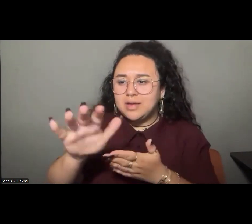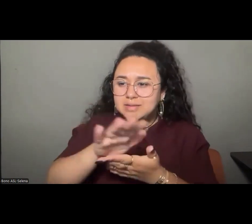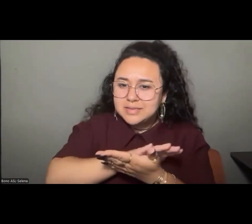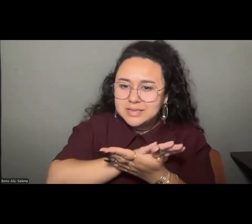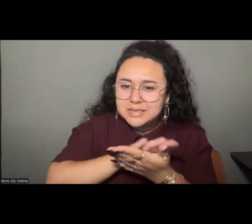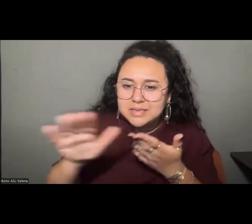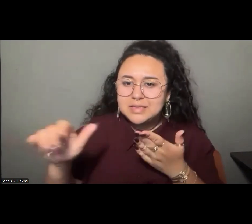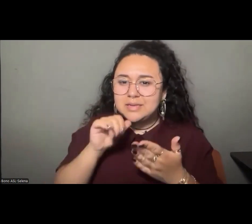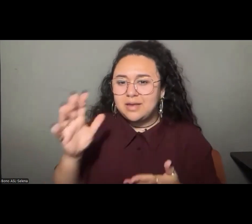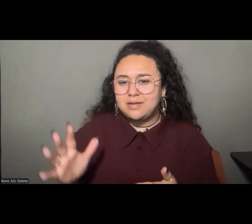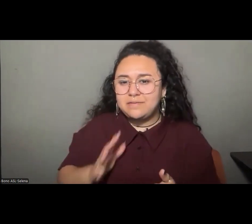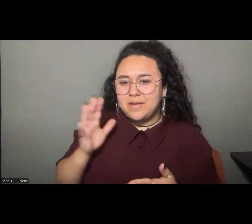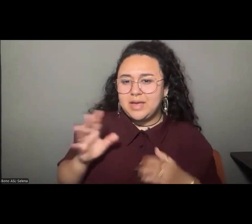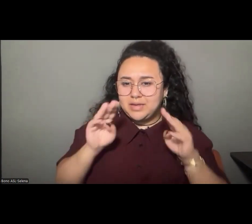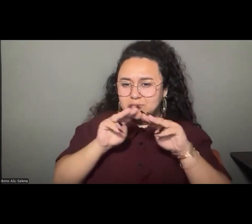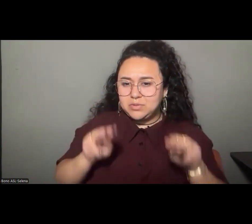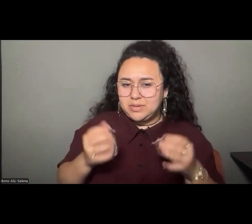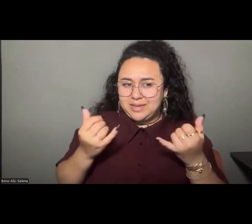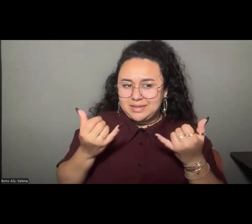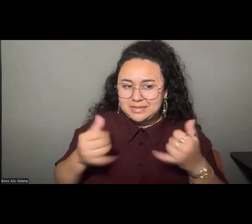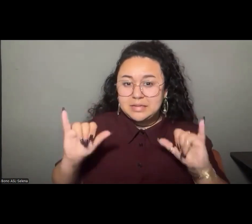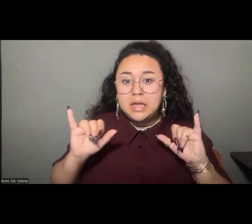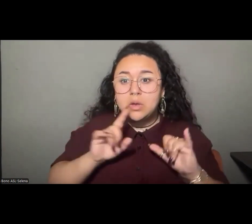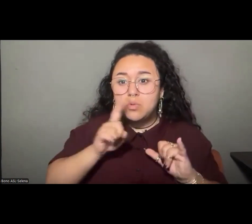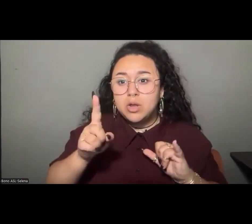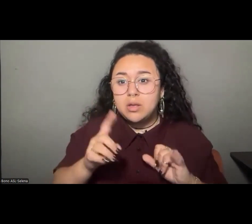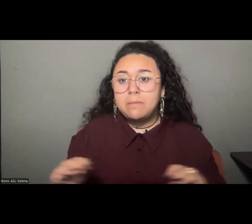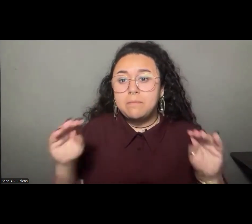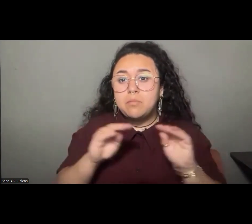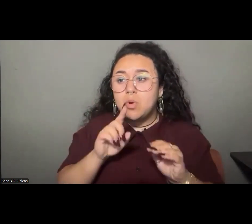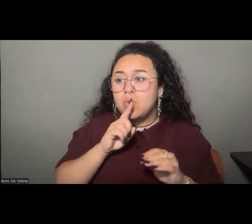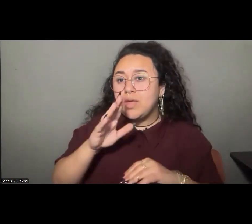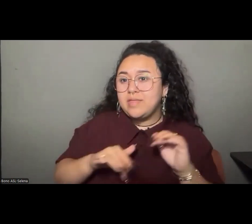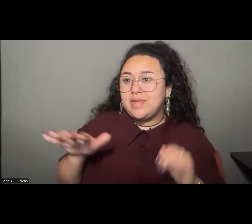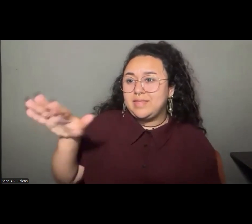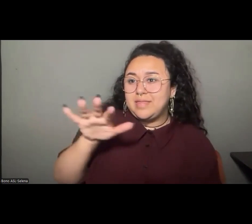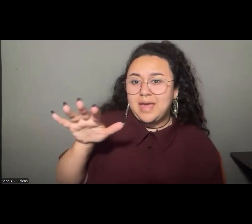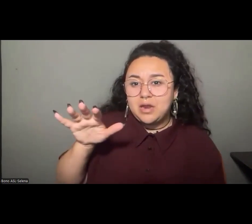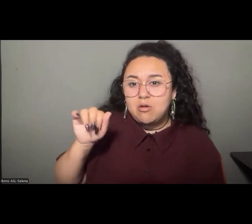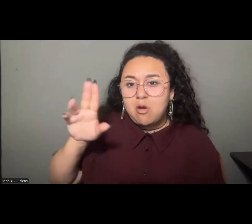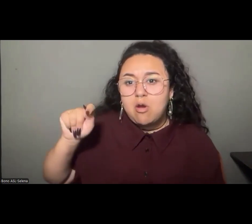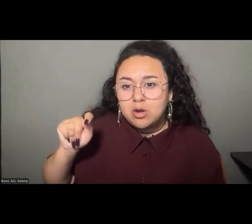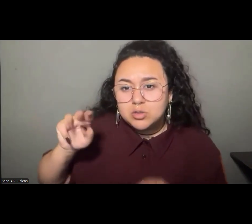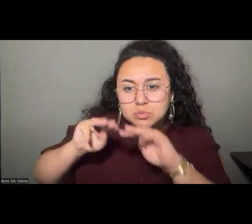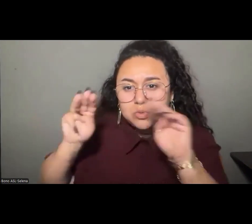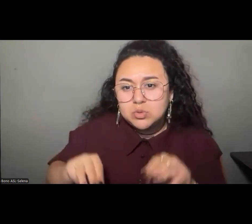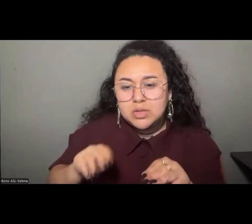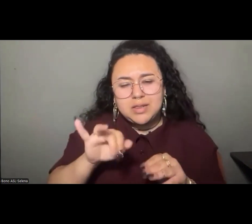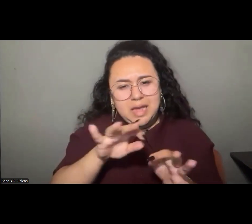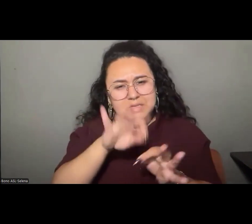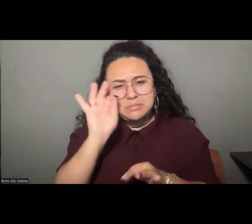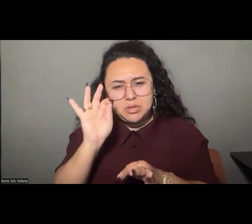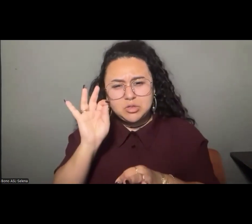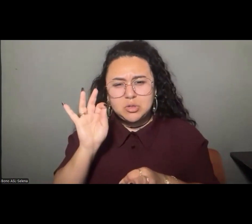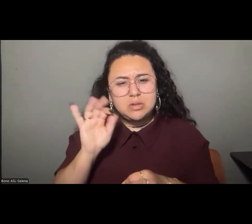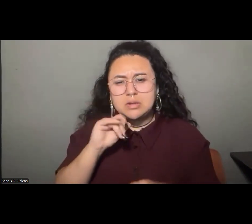fancy museum. It's still real. It's more real than some of that stuff is. And it is spiritual. And it's not